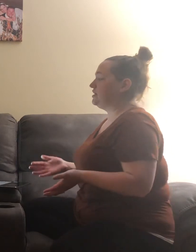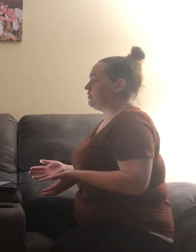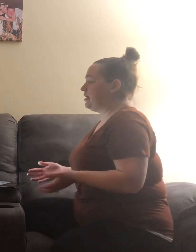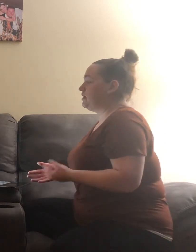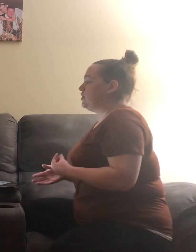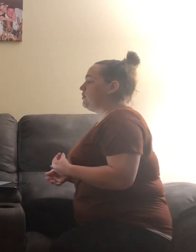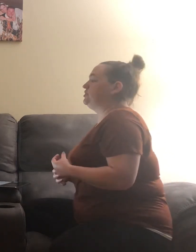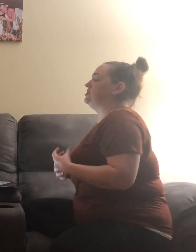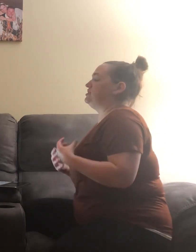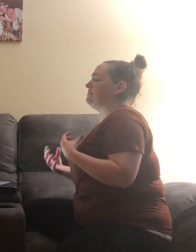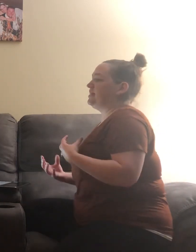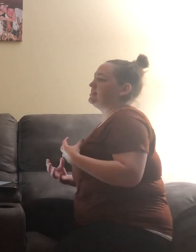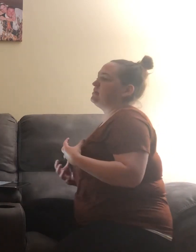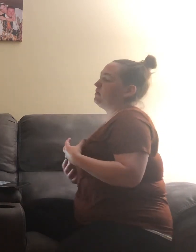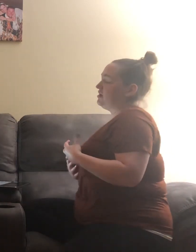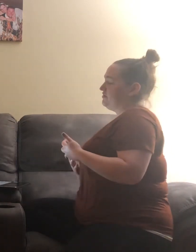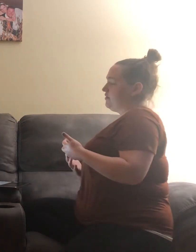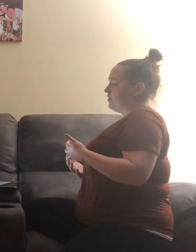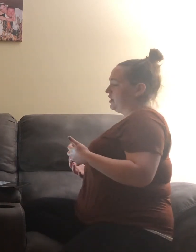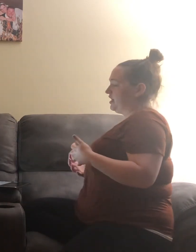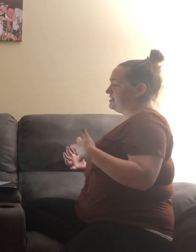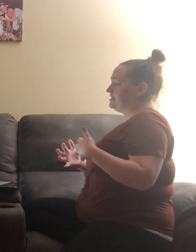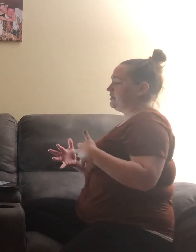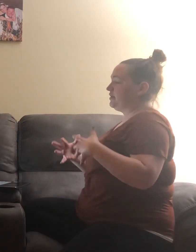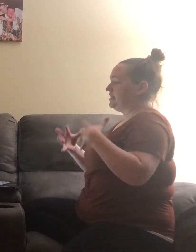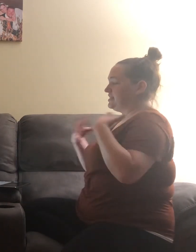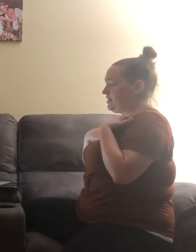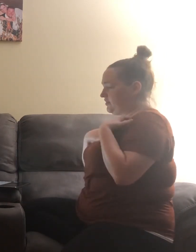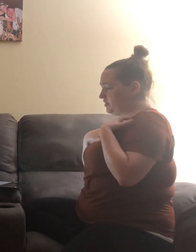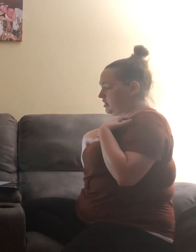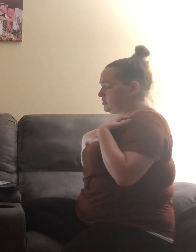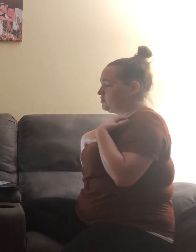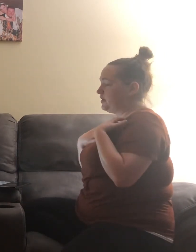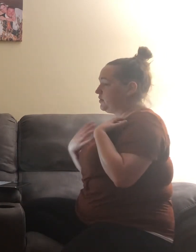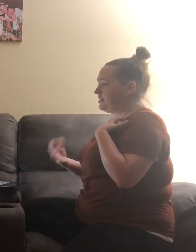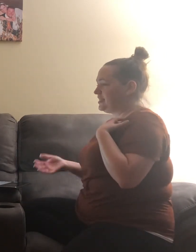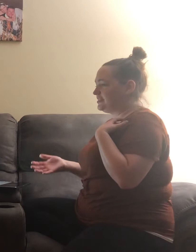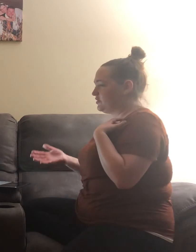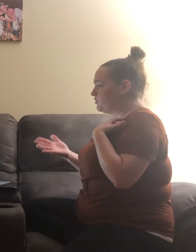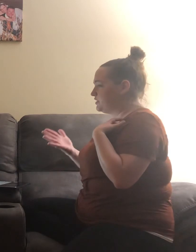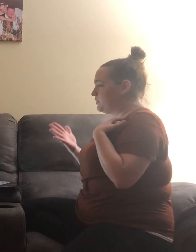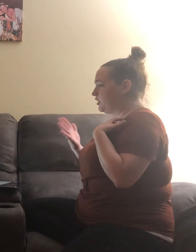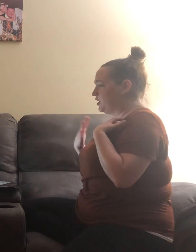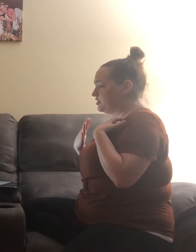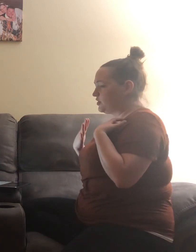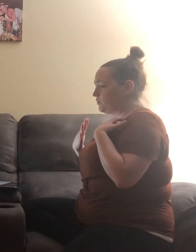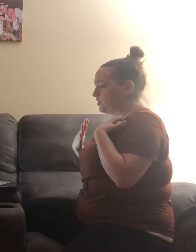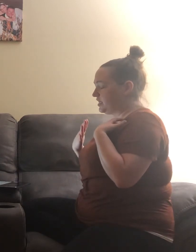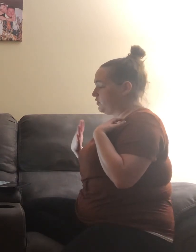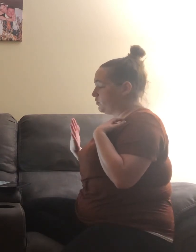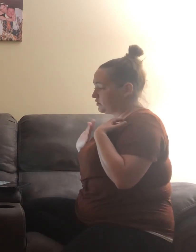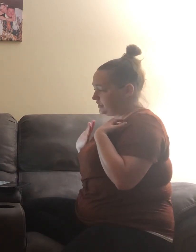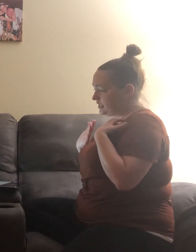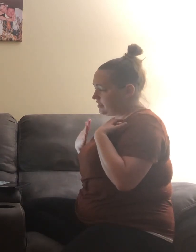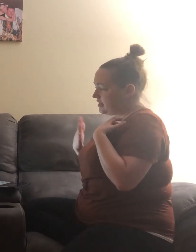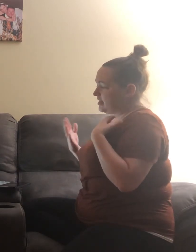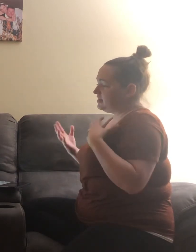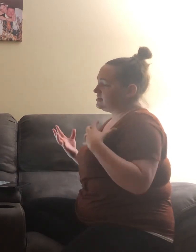glucocorticosteroid, which is just a fancy word for a steroid inside of your lungs. So we know we take steroids when our lungs aren't working orally. This is a way